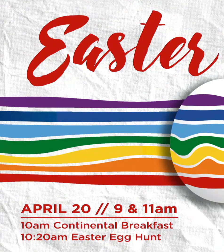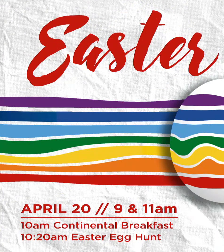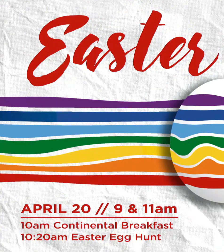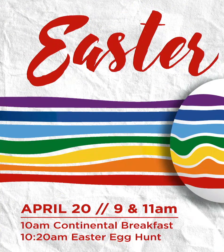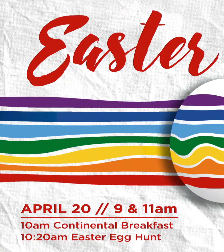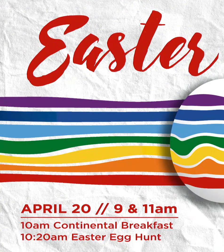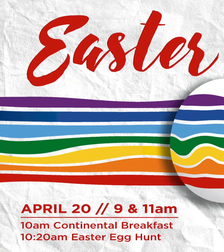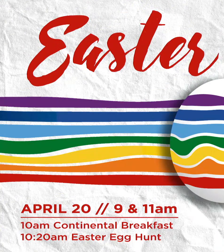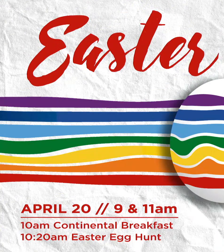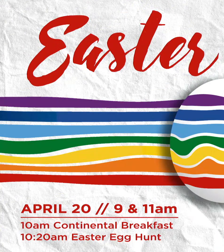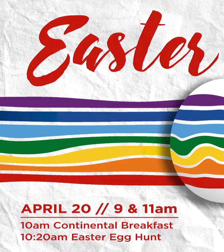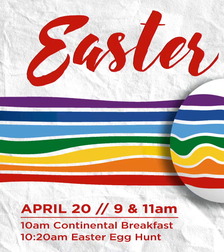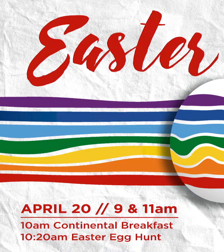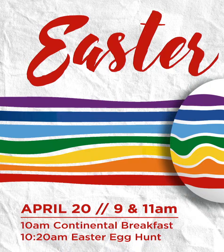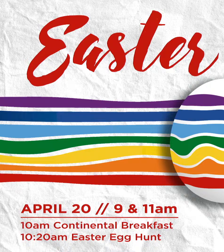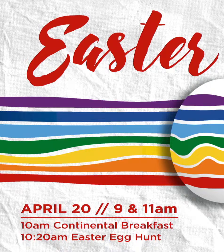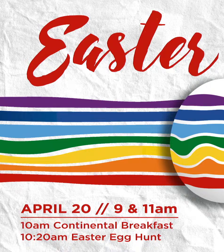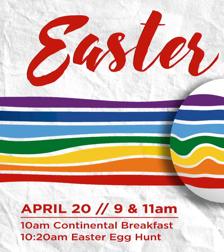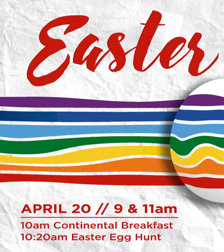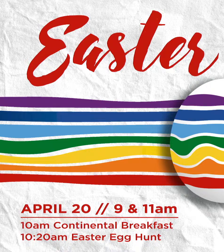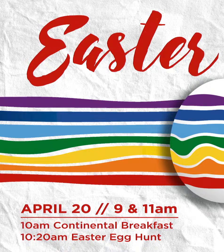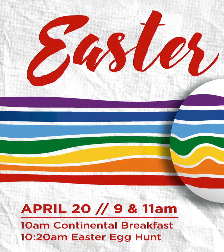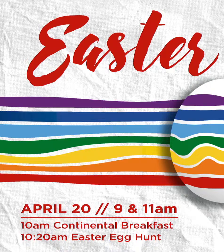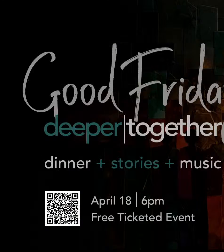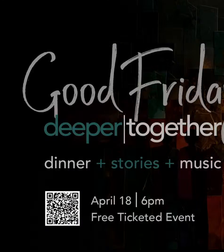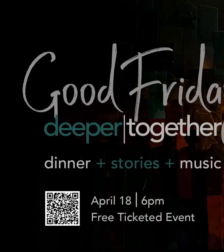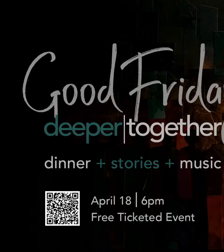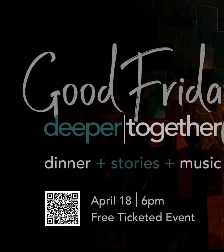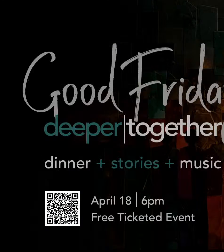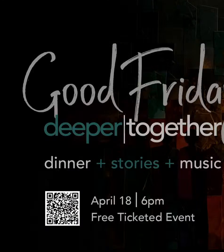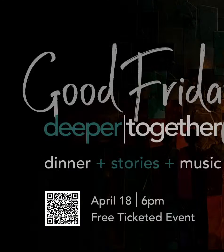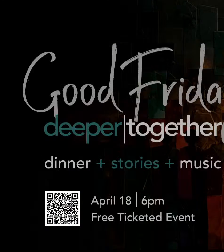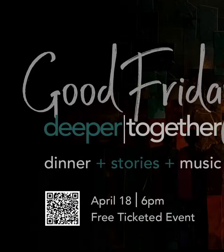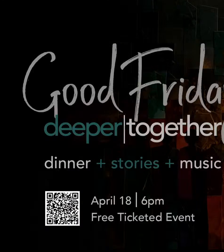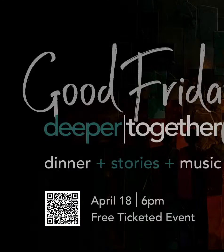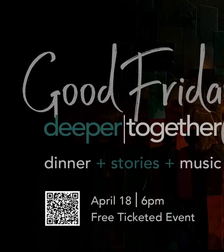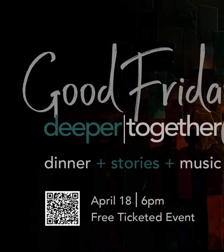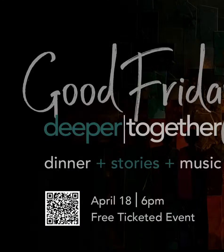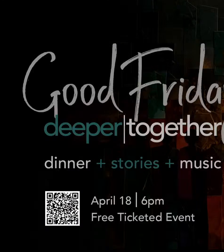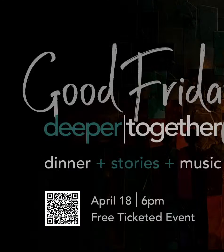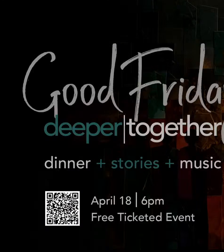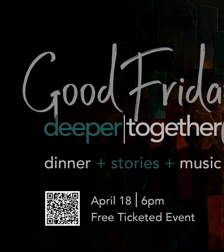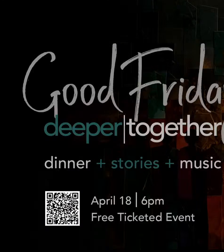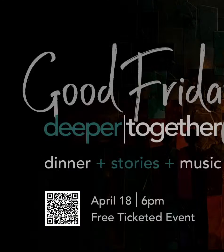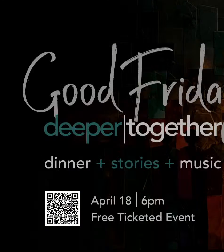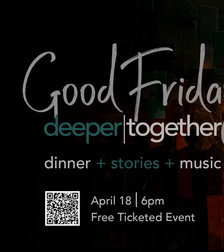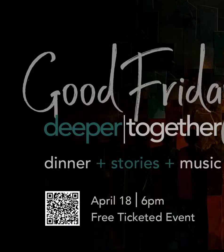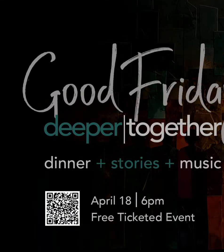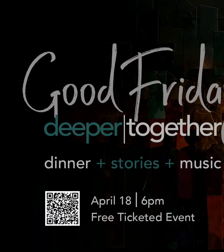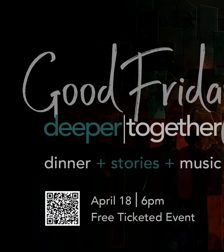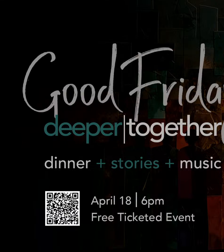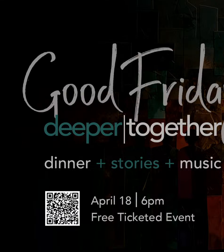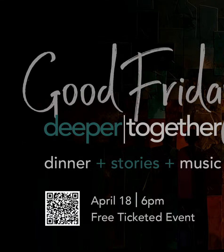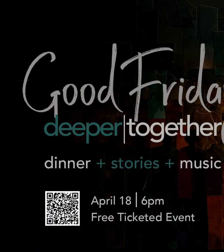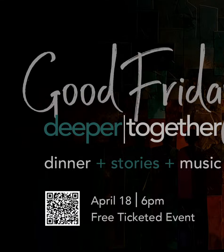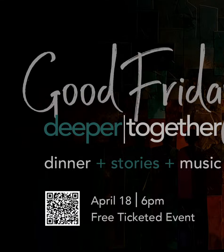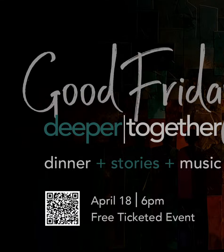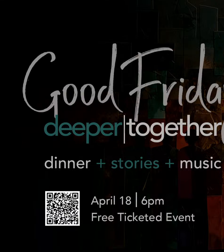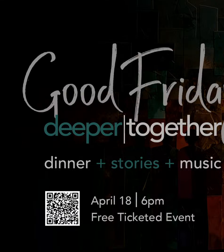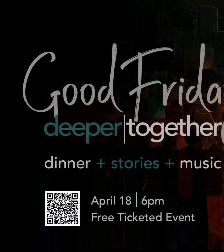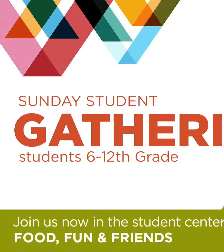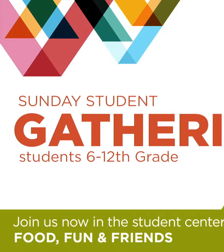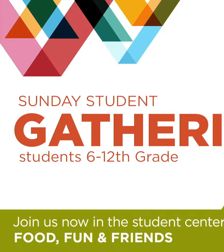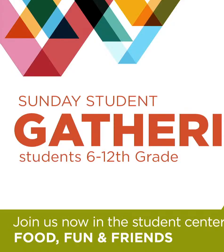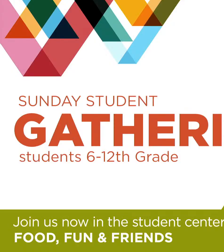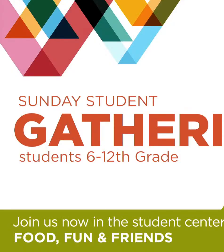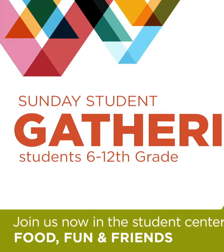all in the light. We'll get where we've been working for. However long to reach that door.